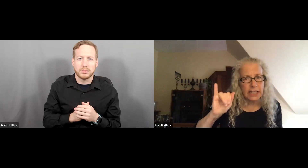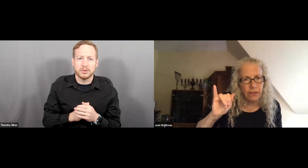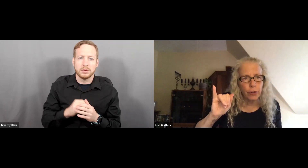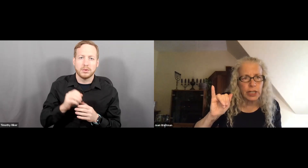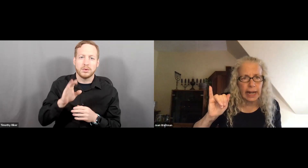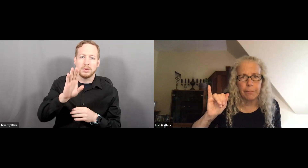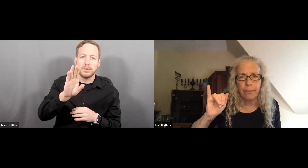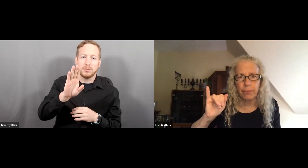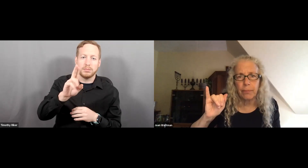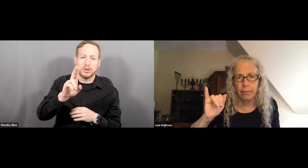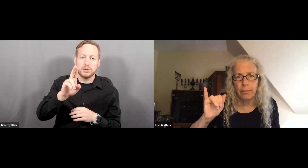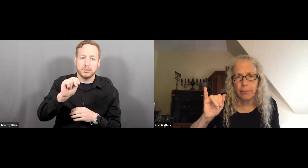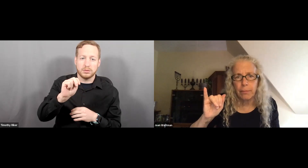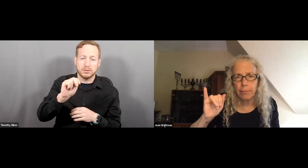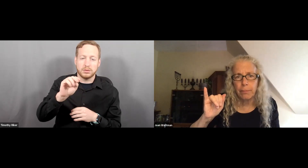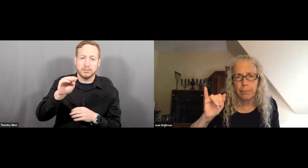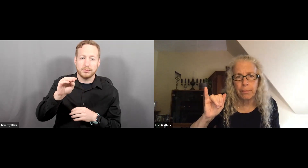Bumi is the first name.